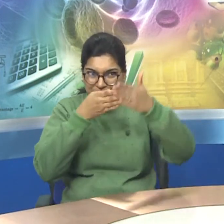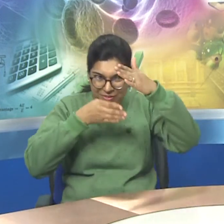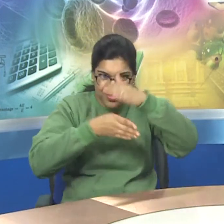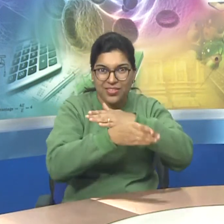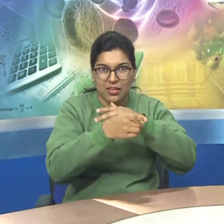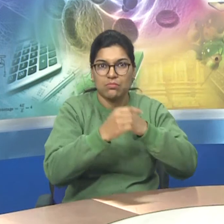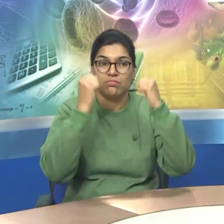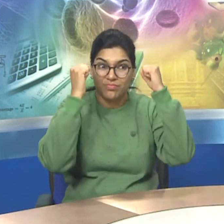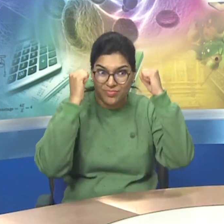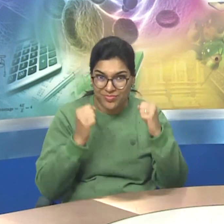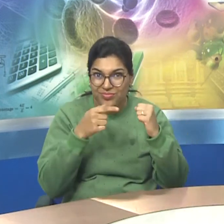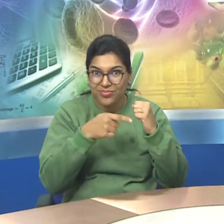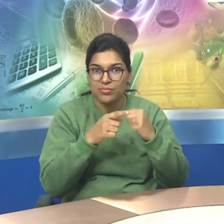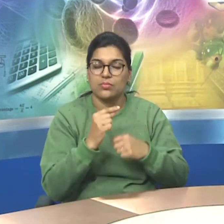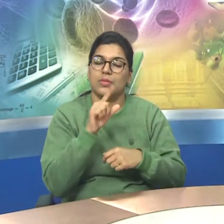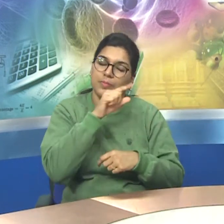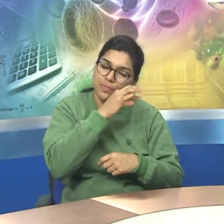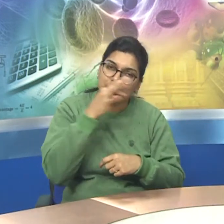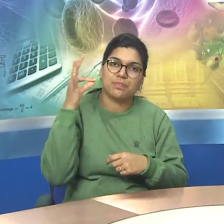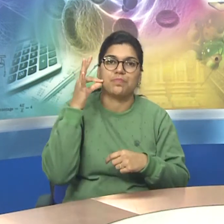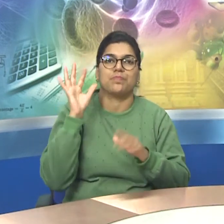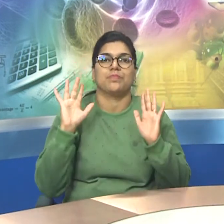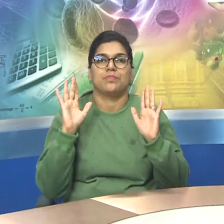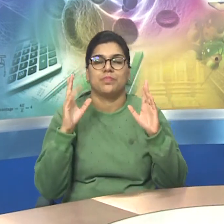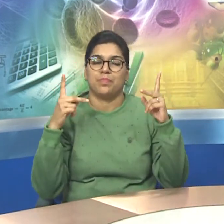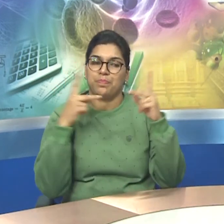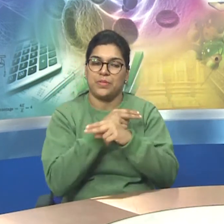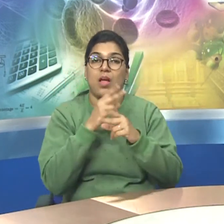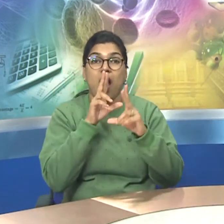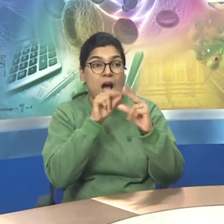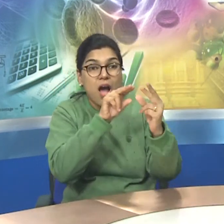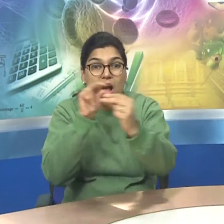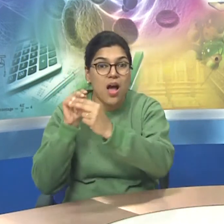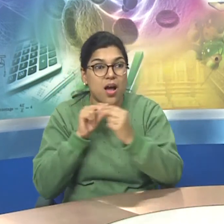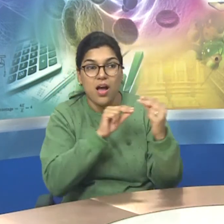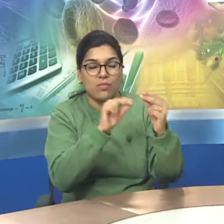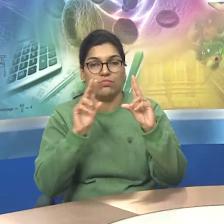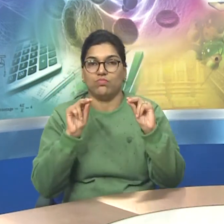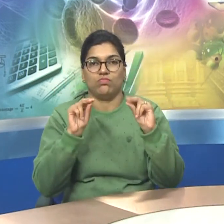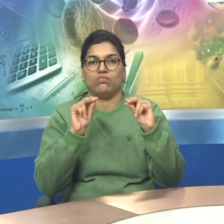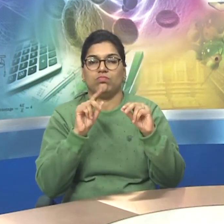She zipped her lip in the library yesterday.